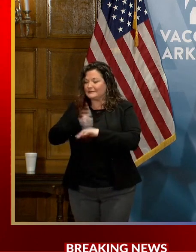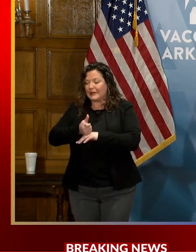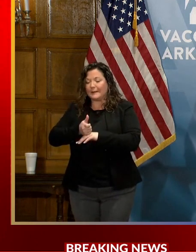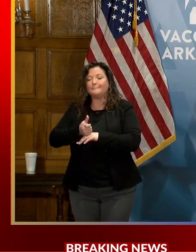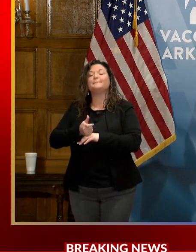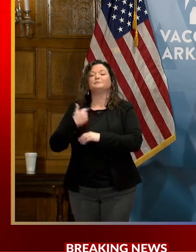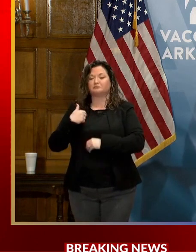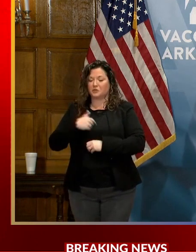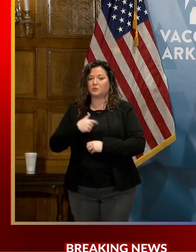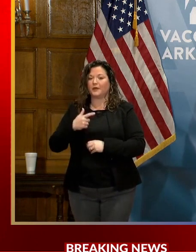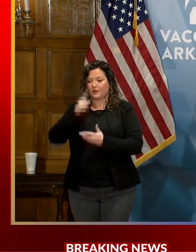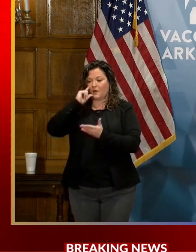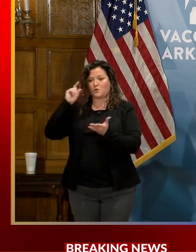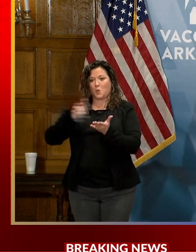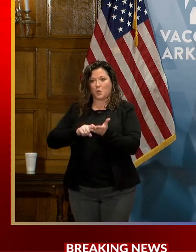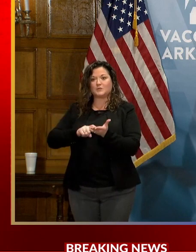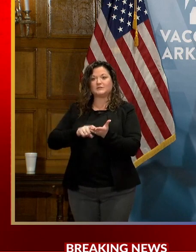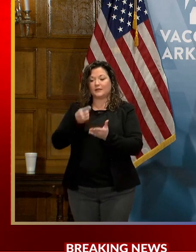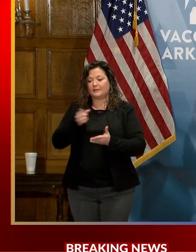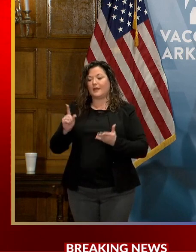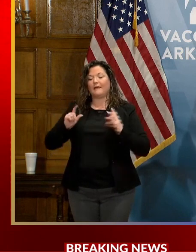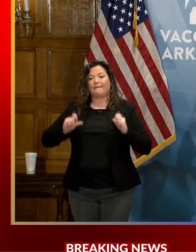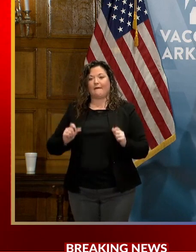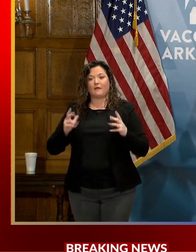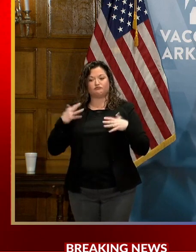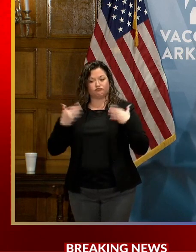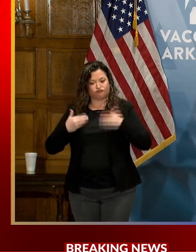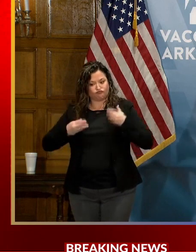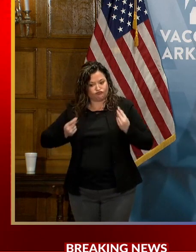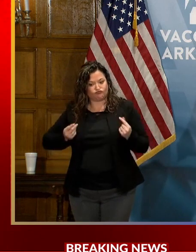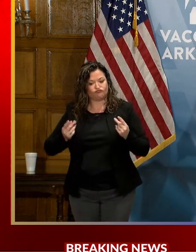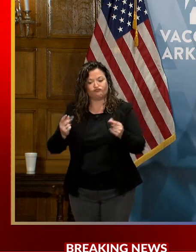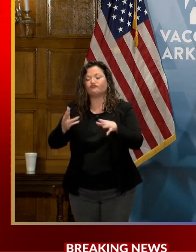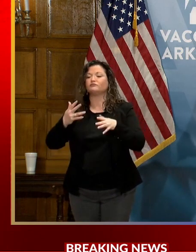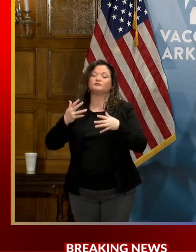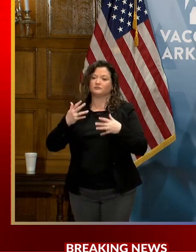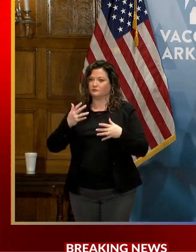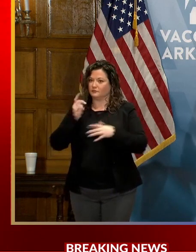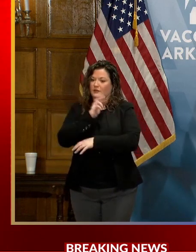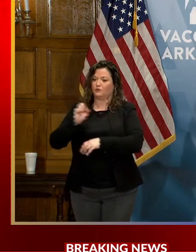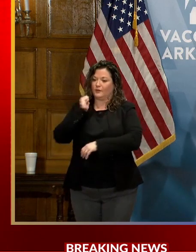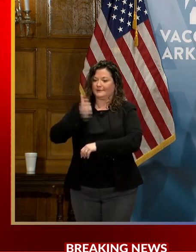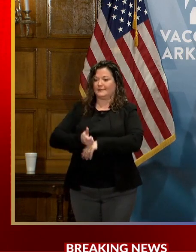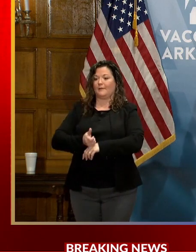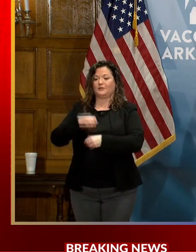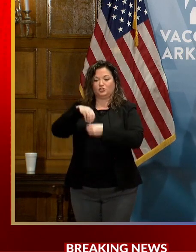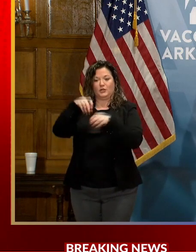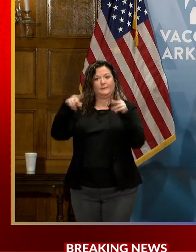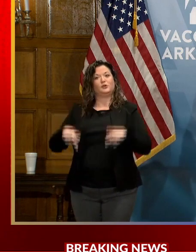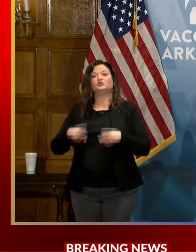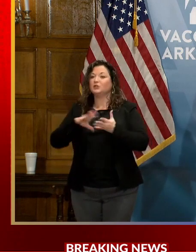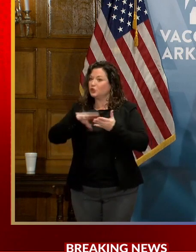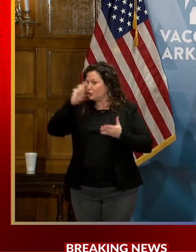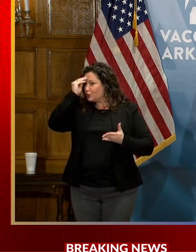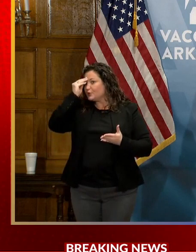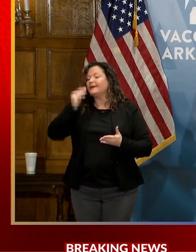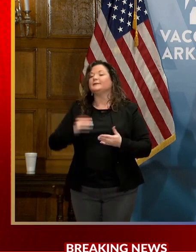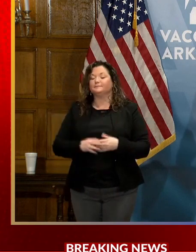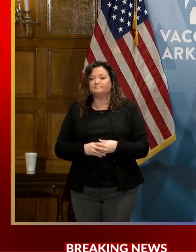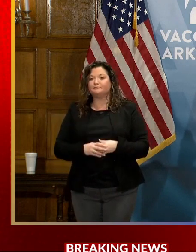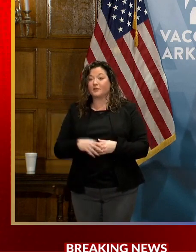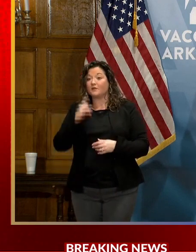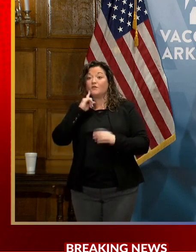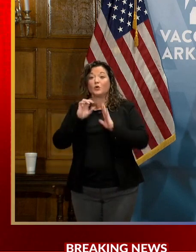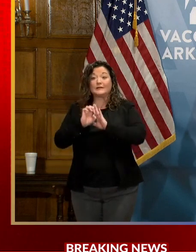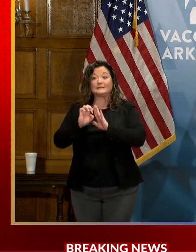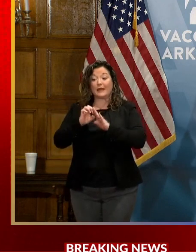are seeing that they are able to recover quickly and re-establish in-person learning. One